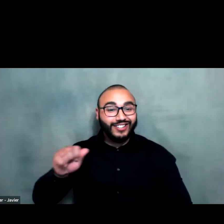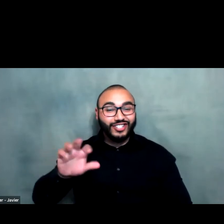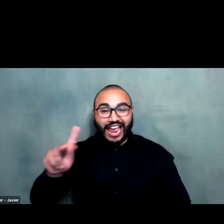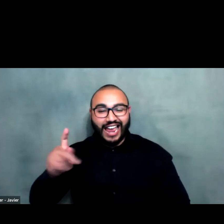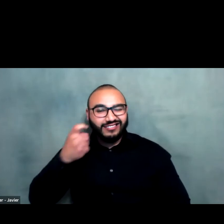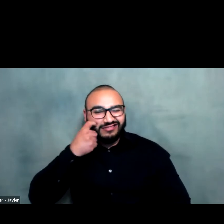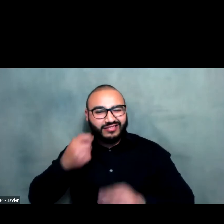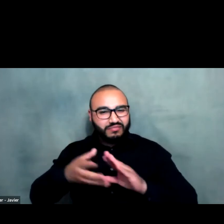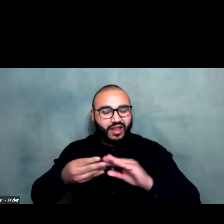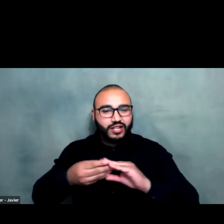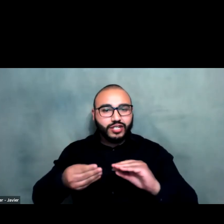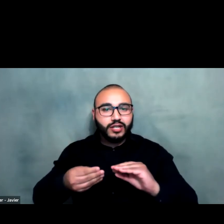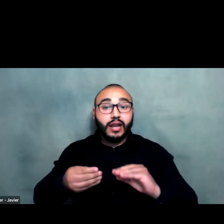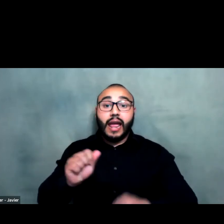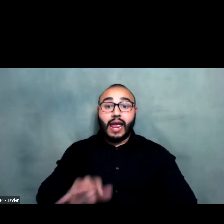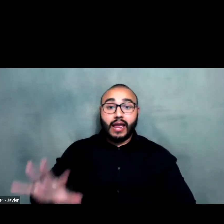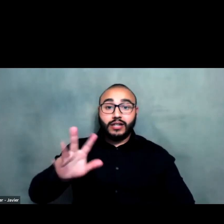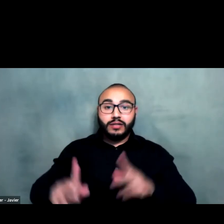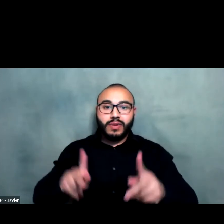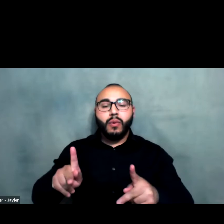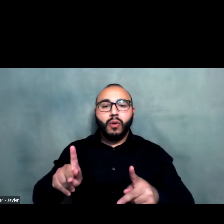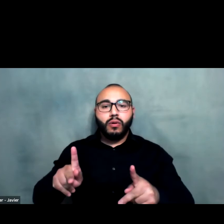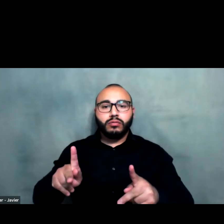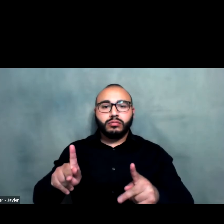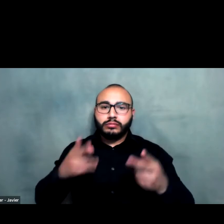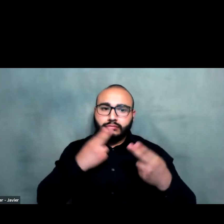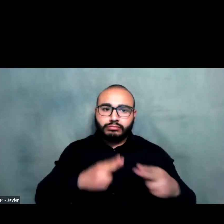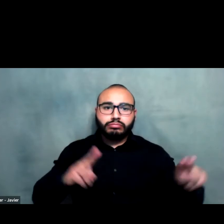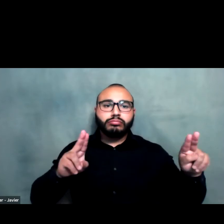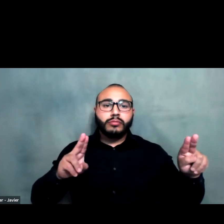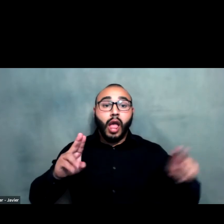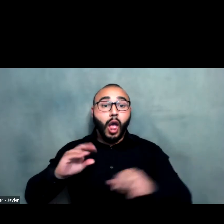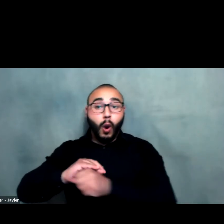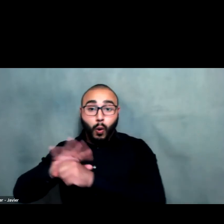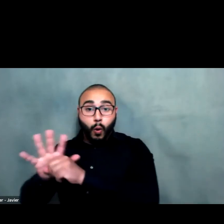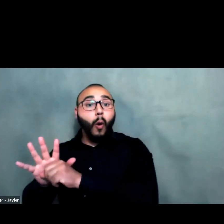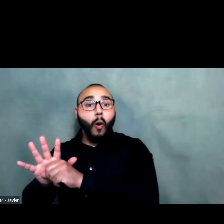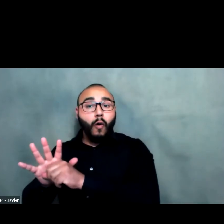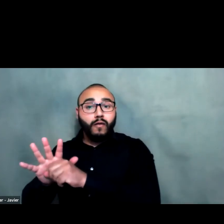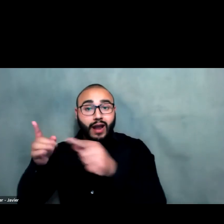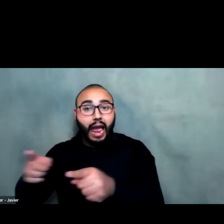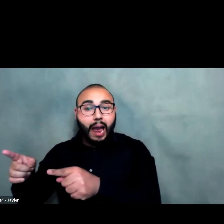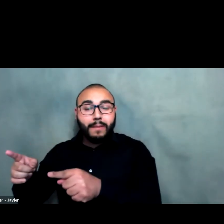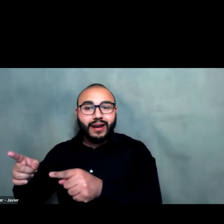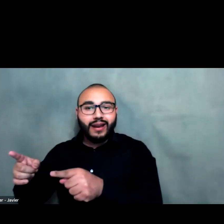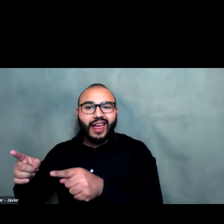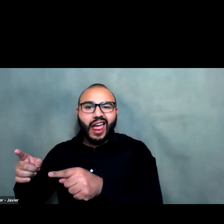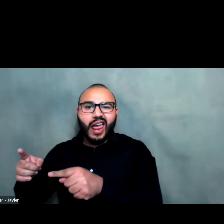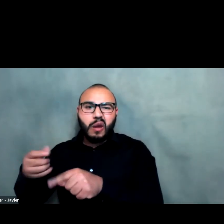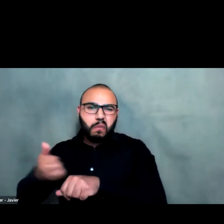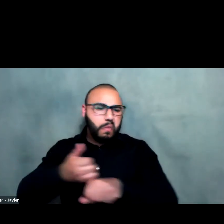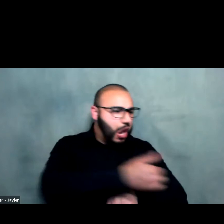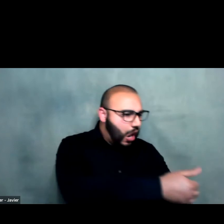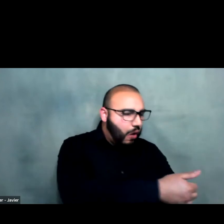earlier, Asians are the scapegoat of COVID and all the problems it has caused or amplified.